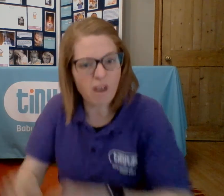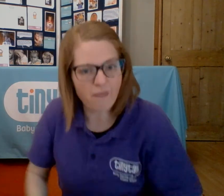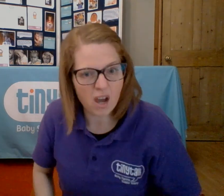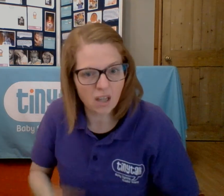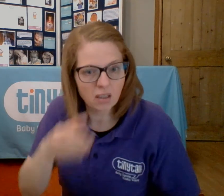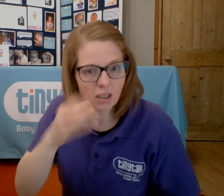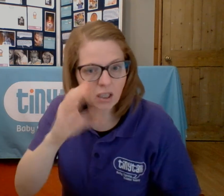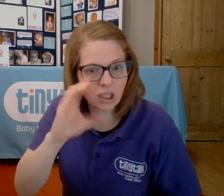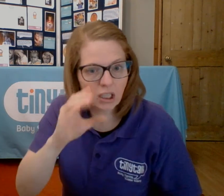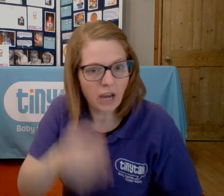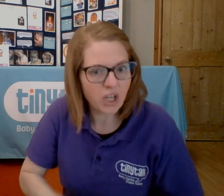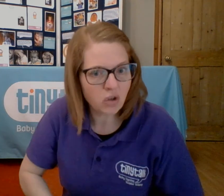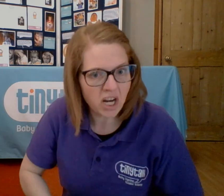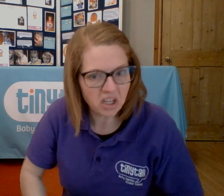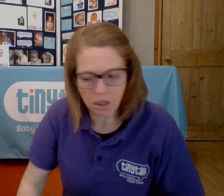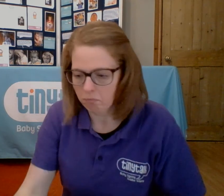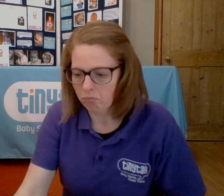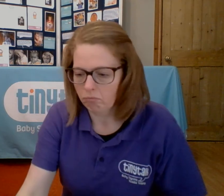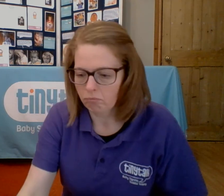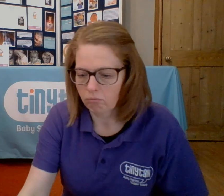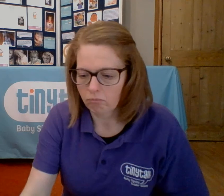river, having a drink.